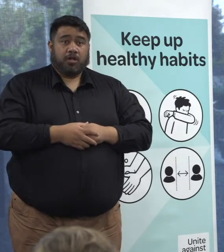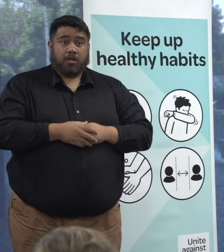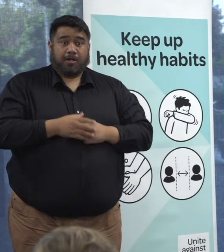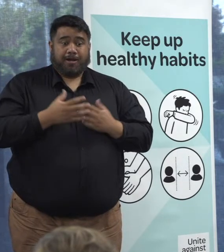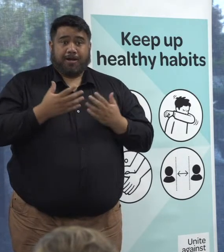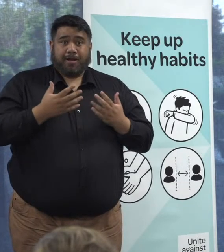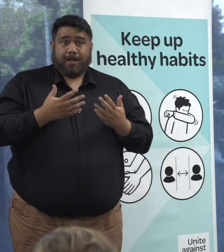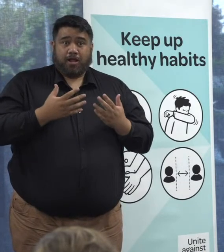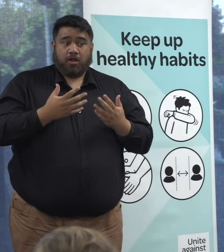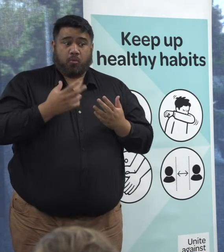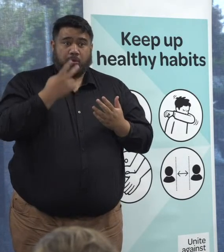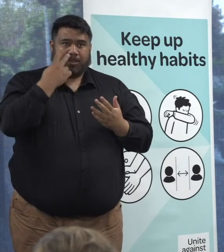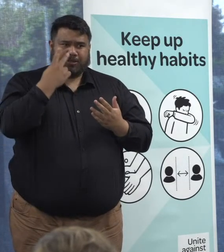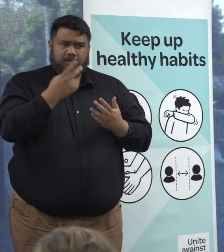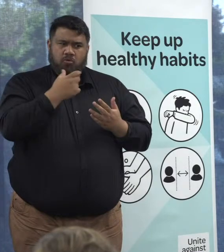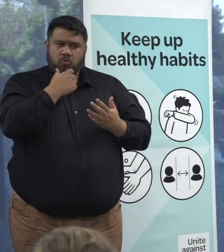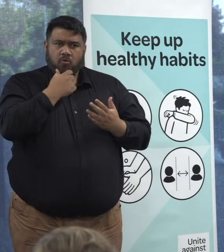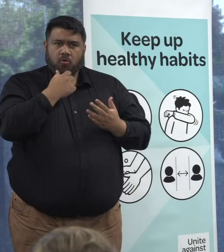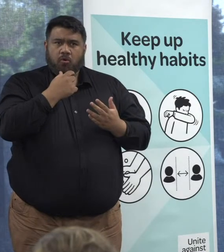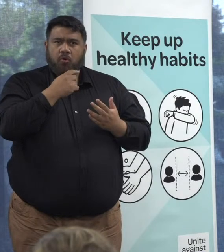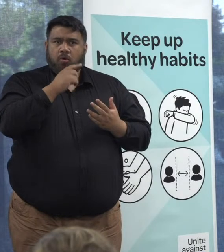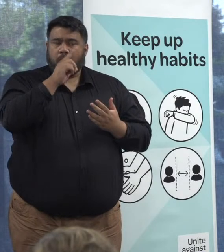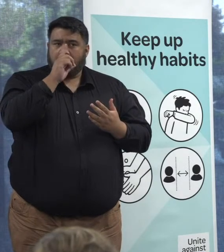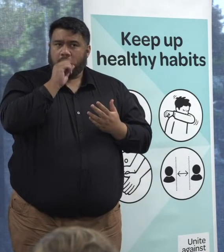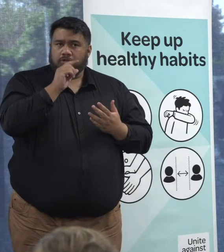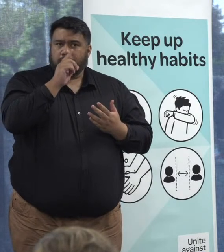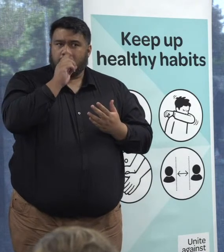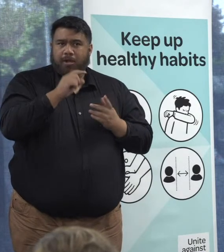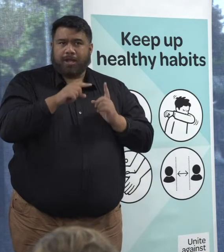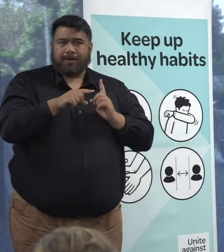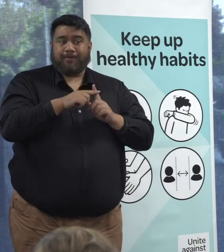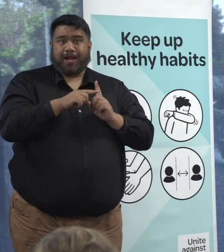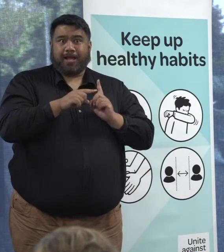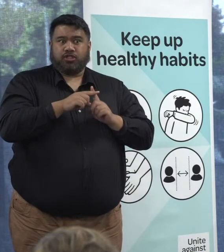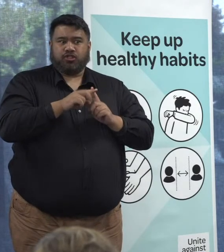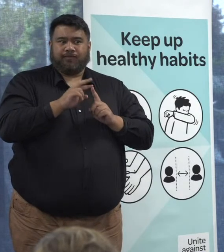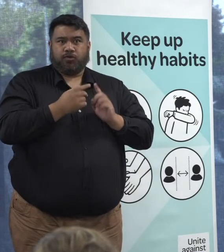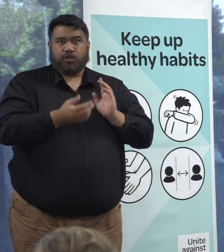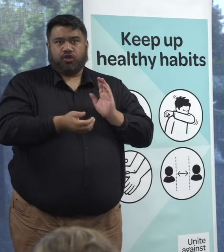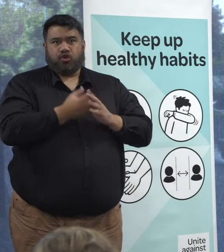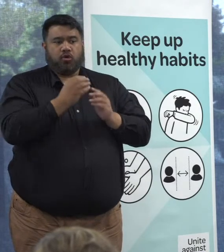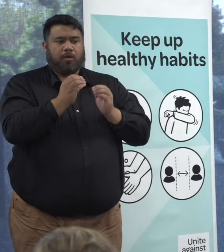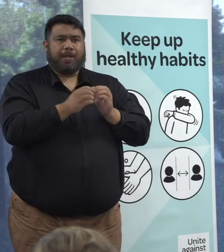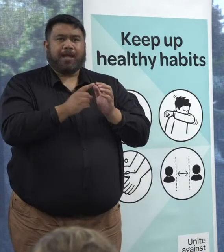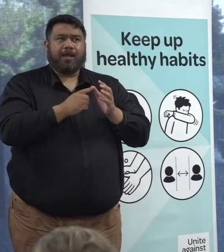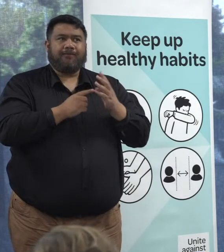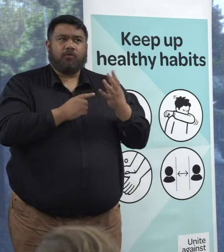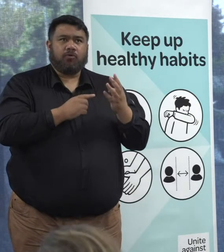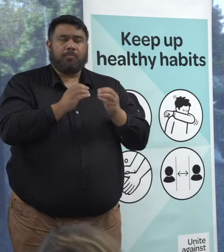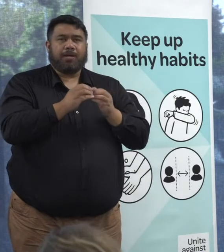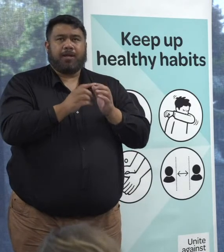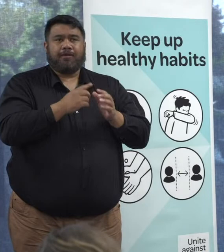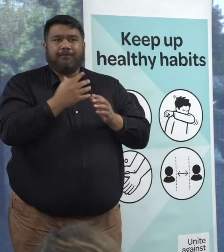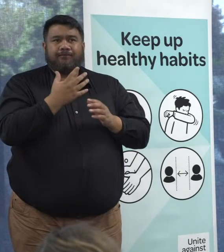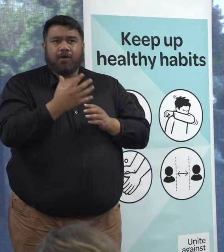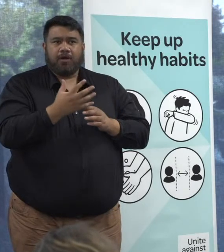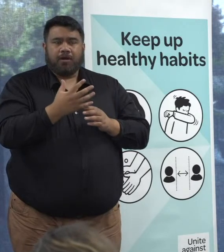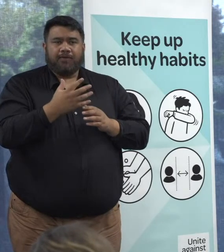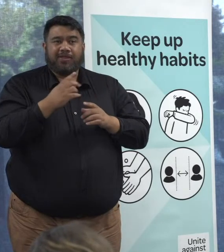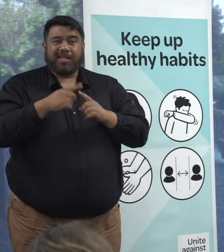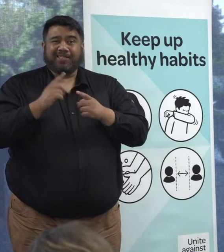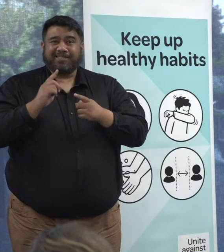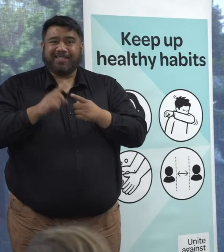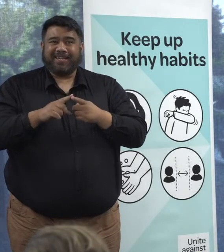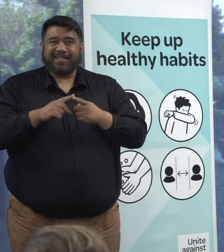about perhaps a slight transmission advantage for some of these newer variants, the BA4 and 5 and the XE